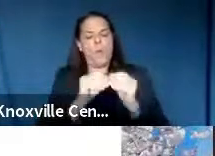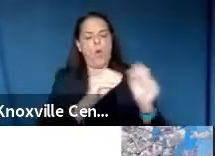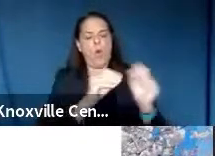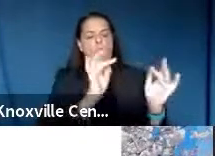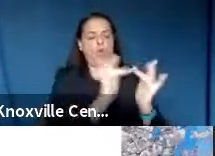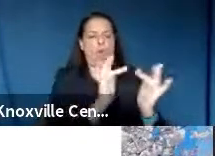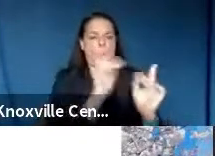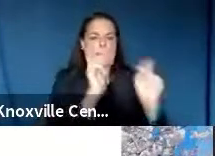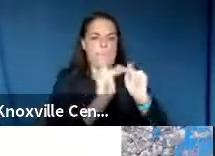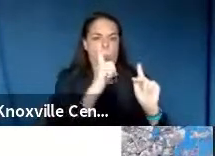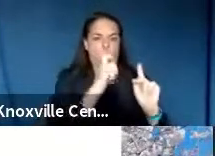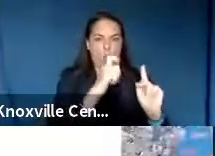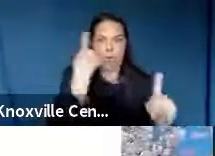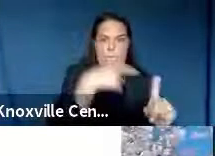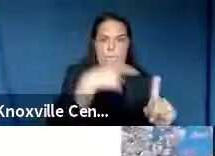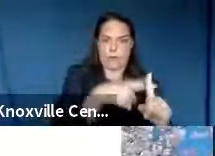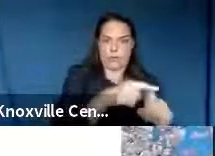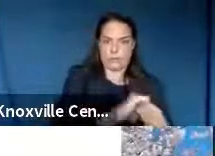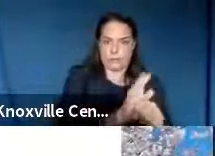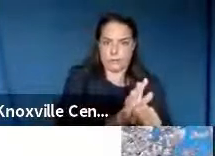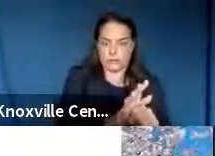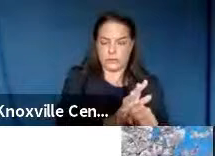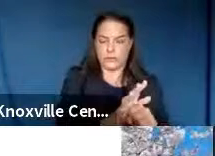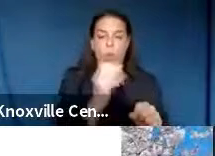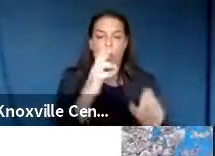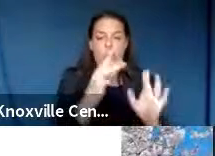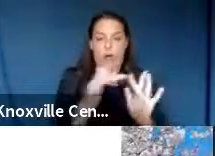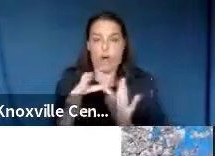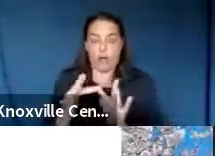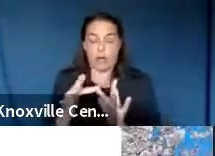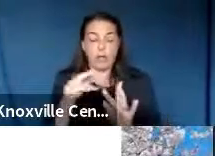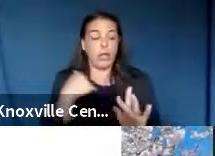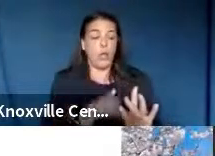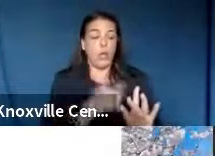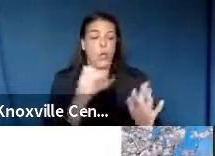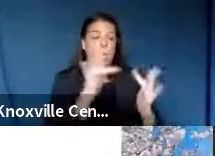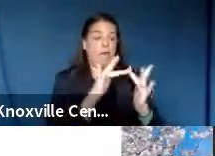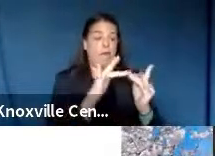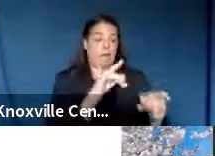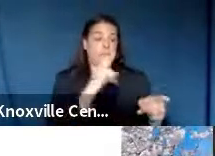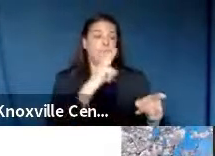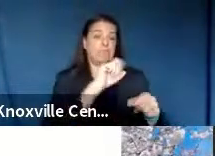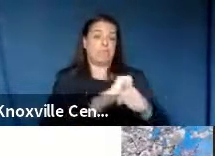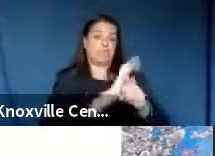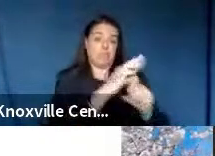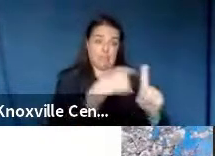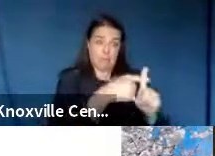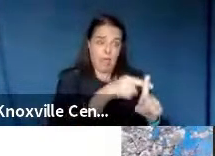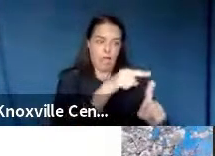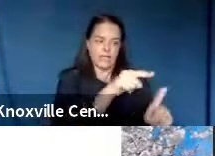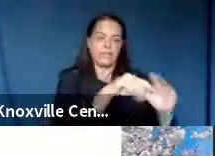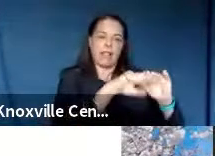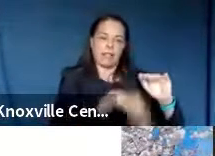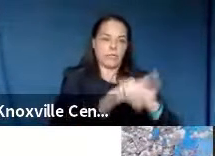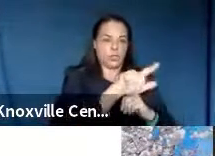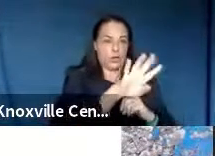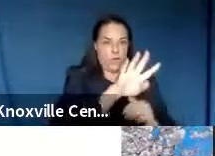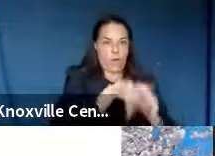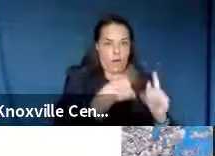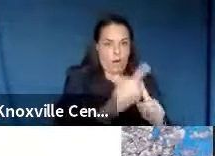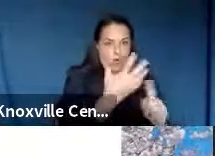capability. For this benchmark, we aim to reach out to cases within 24 hours and close contacts within 48